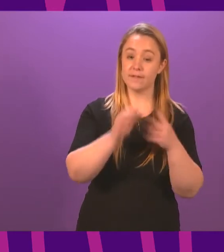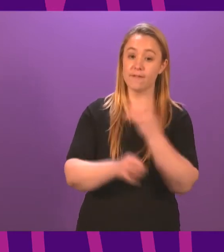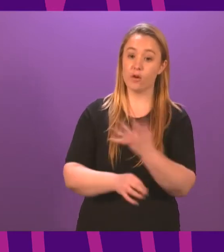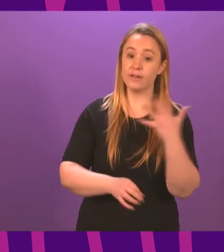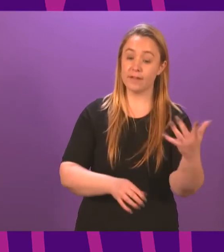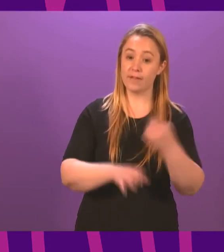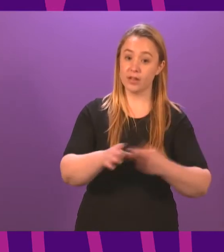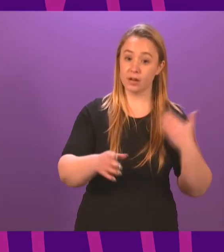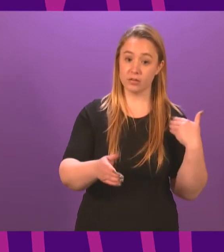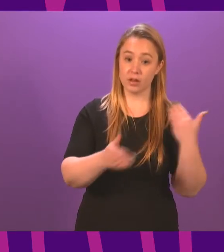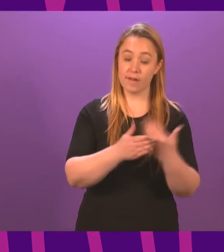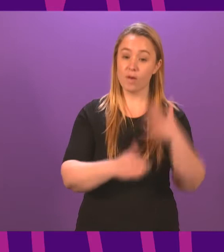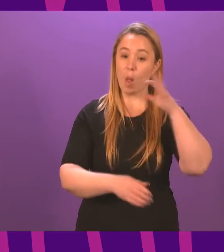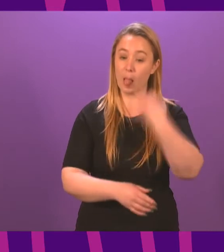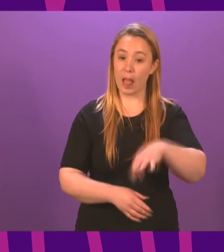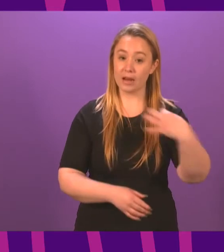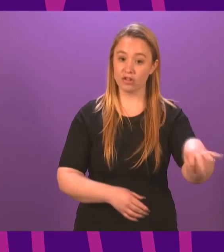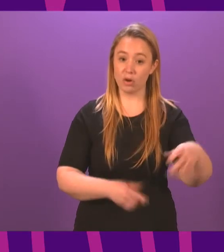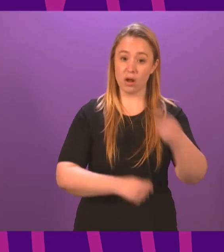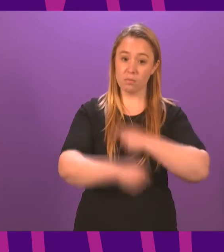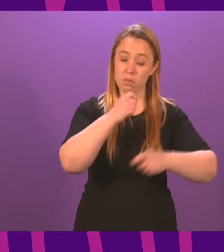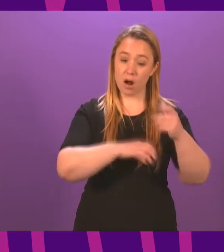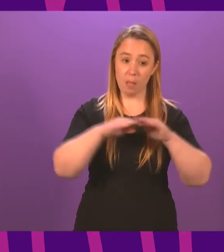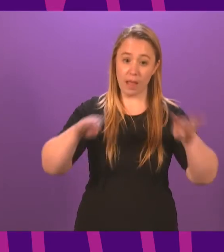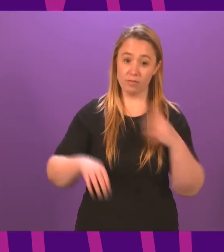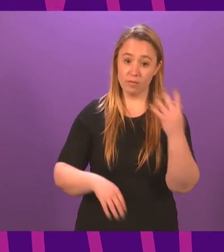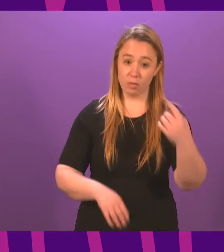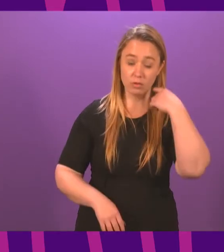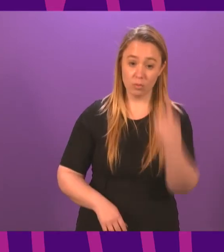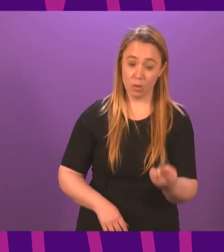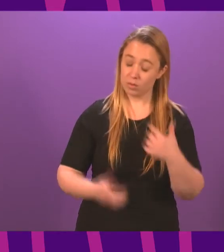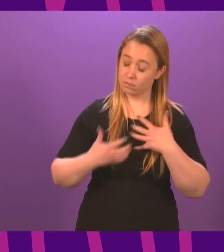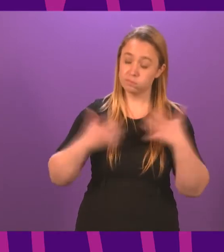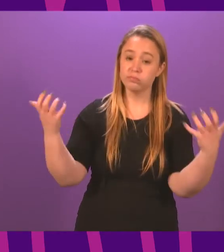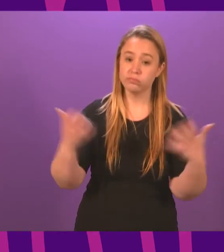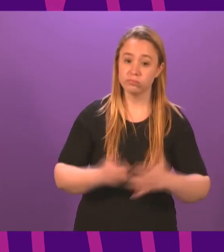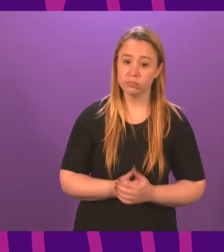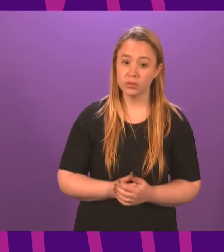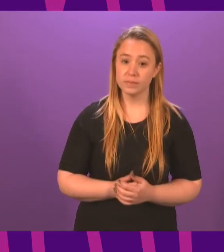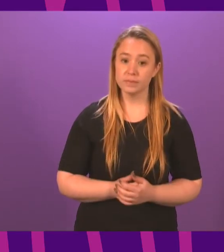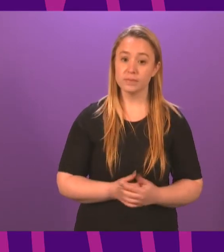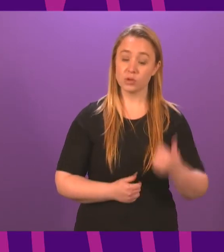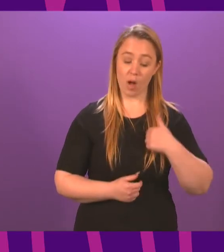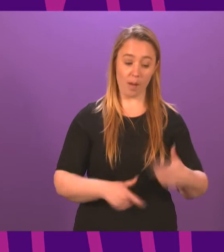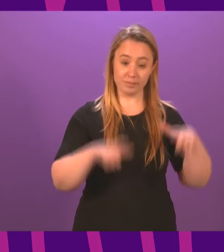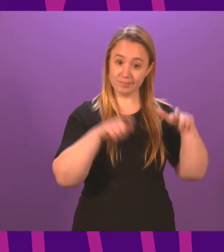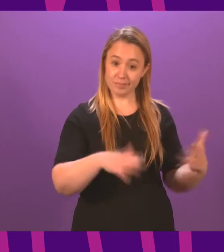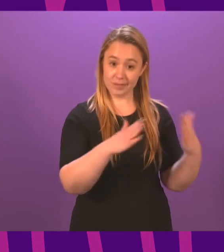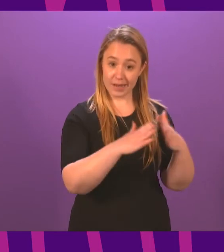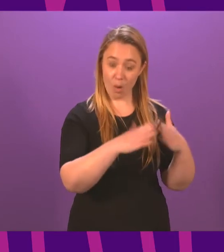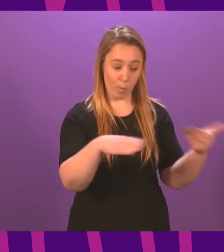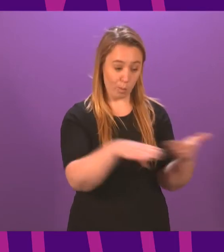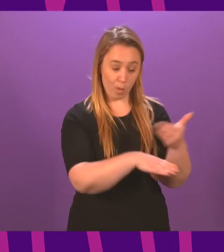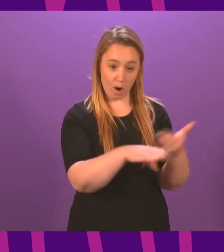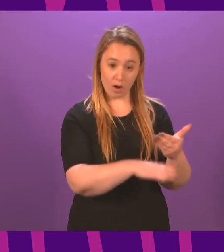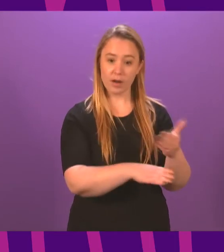my life, Lanarkshire, is moving into level 4 tomorrow. I, like others, will be staying and working at home in Lanarkshire from